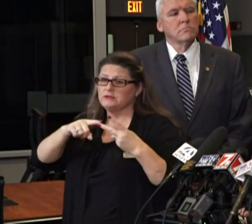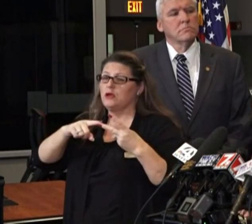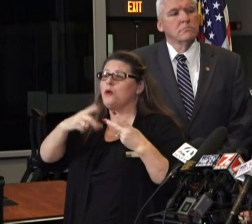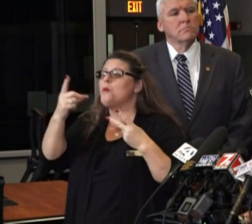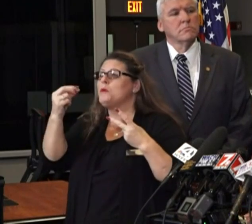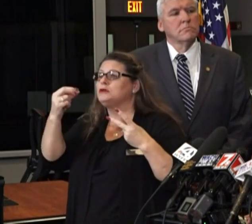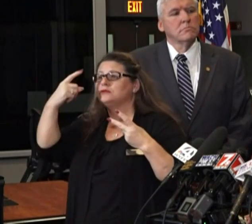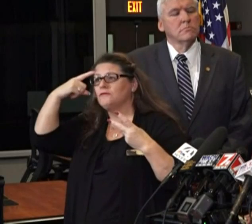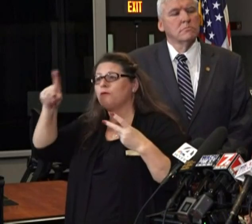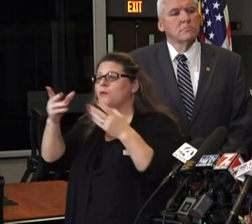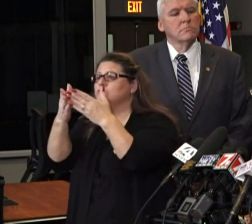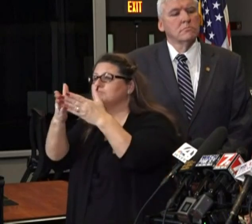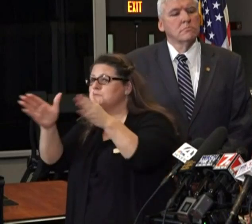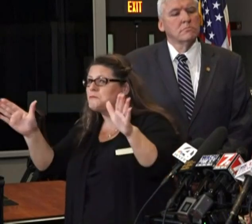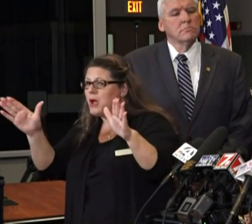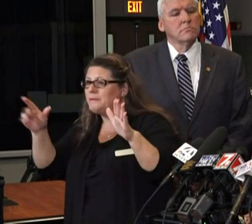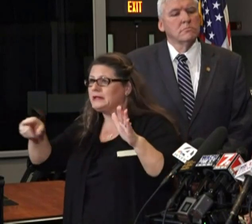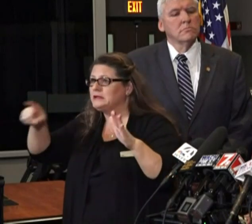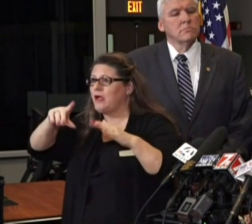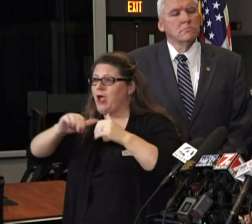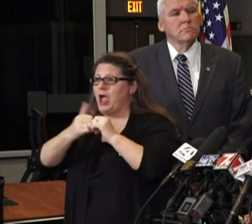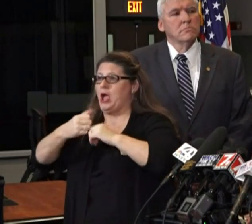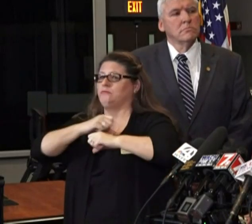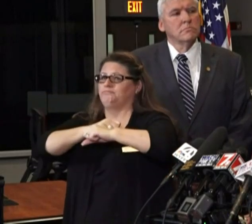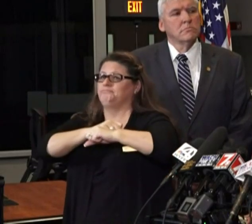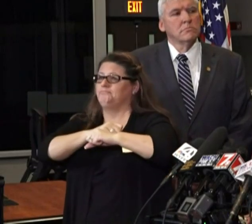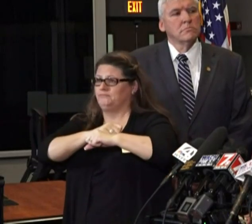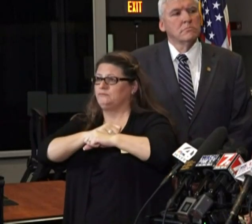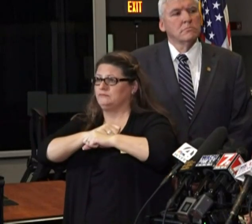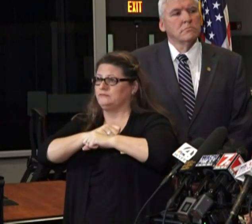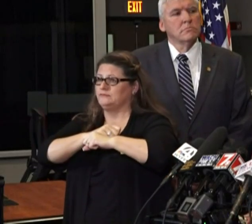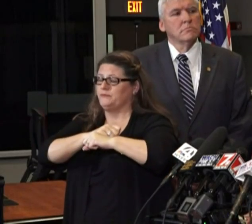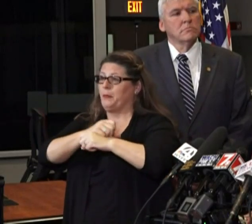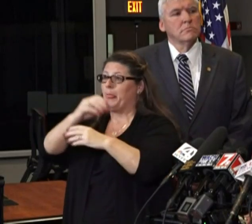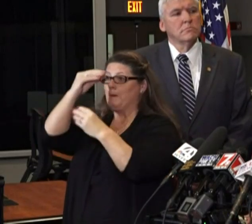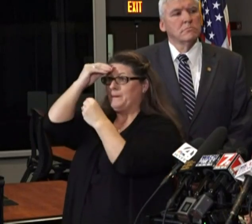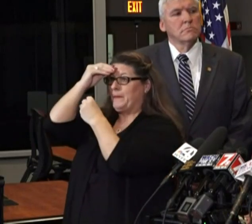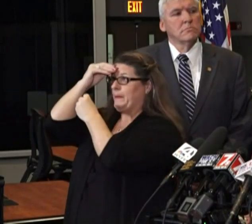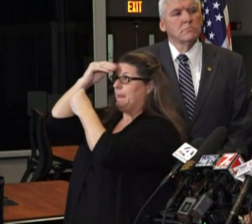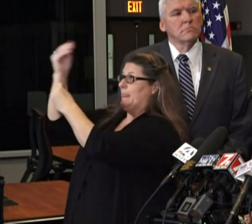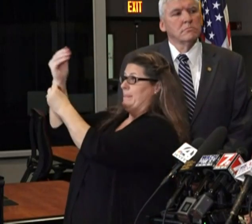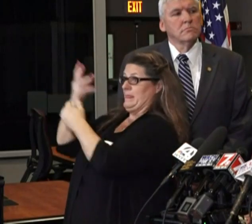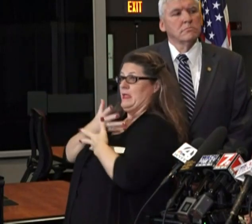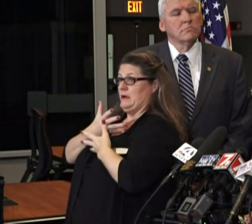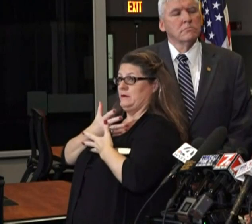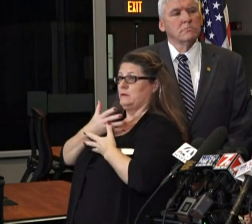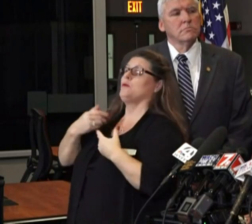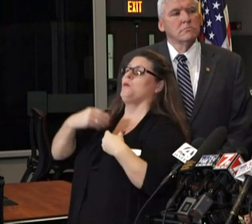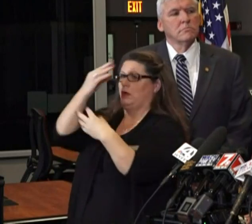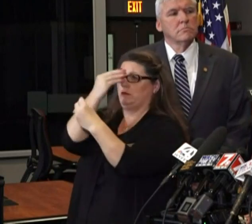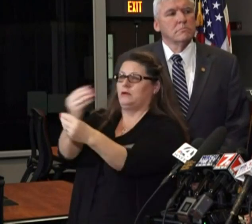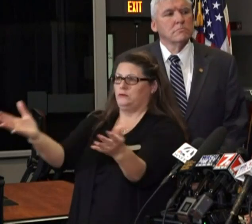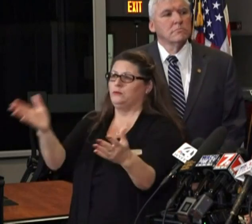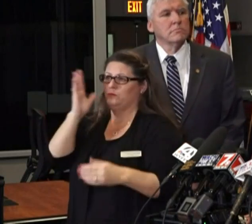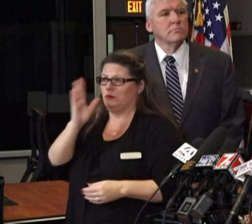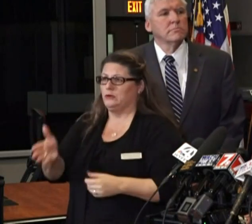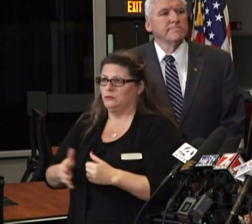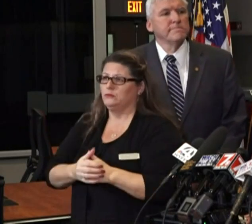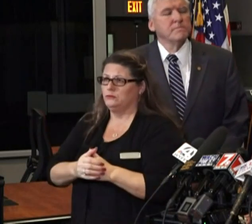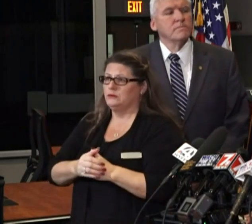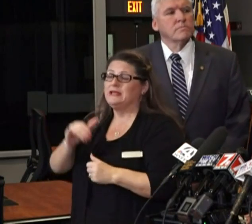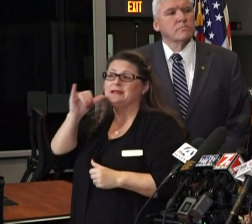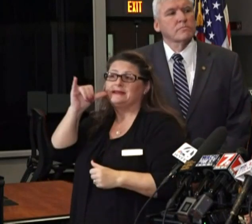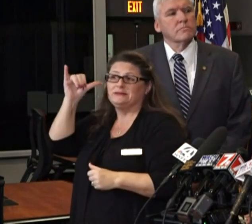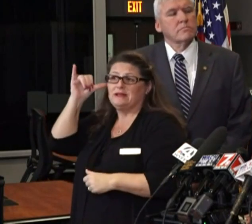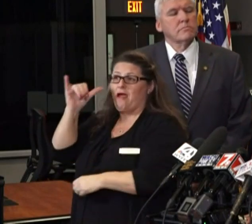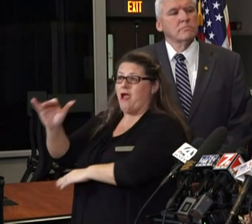public. We are sharing with you this information as we get it. As you are aware, late